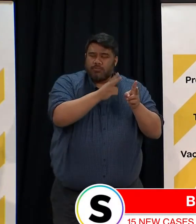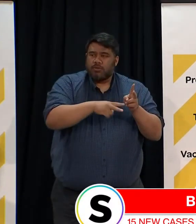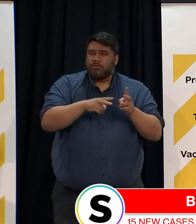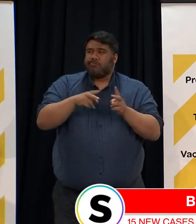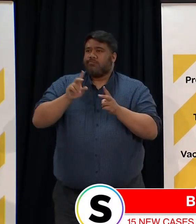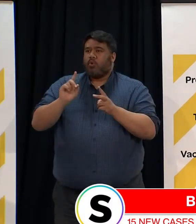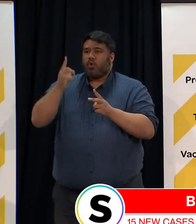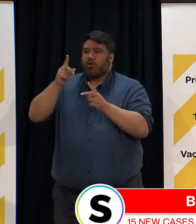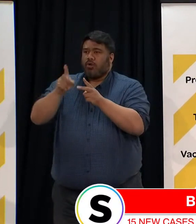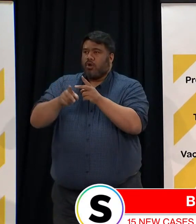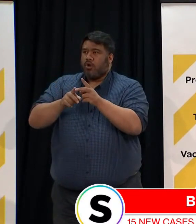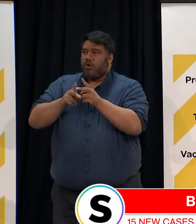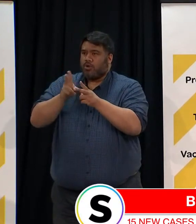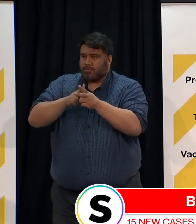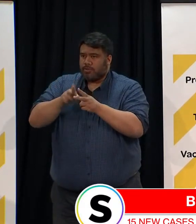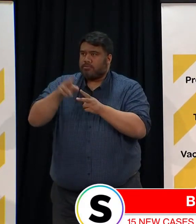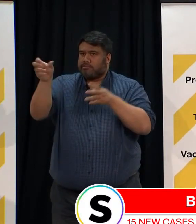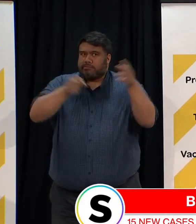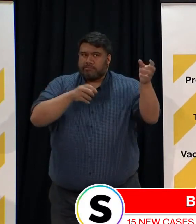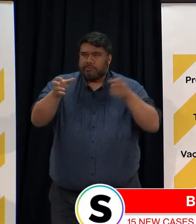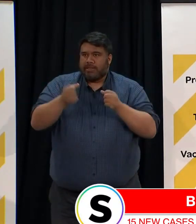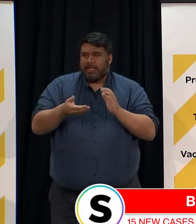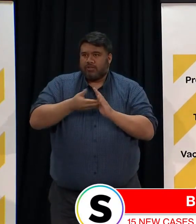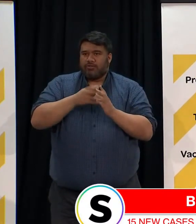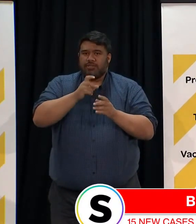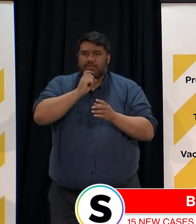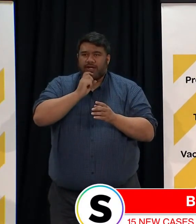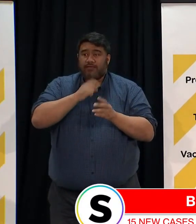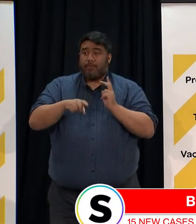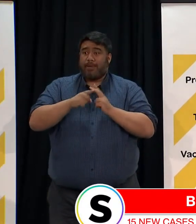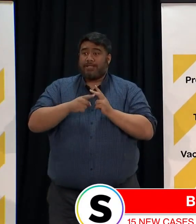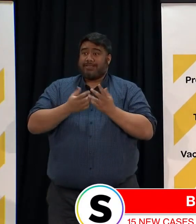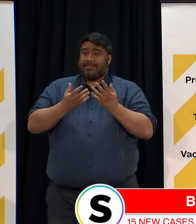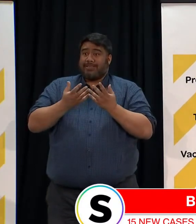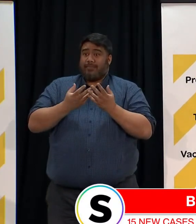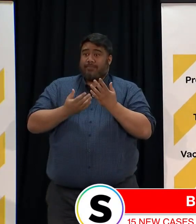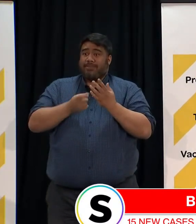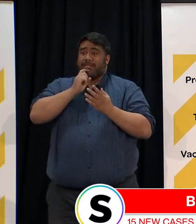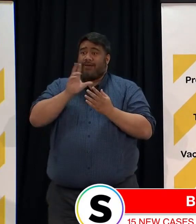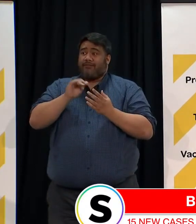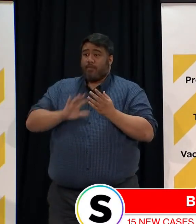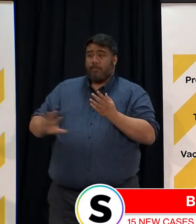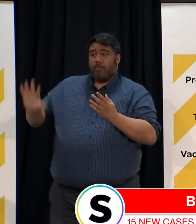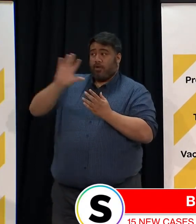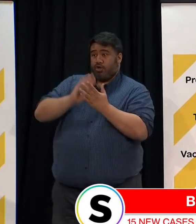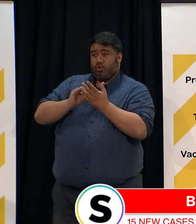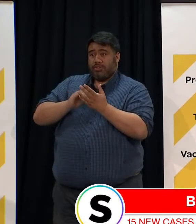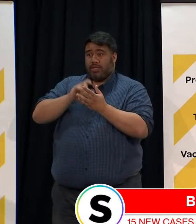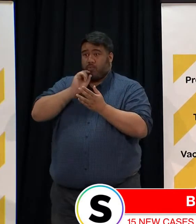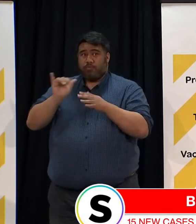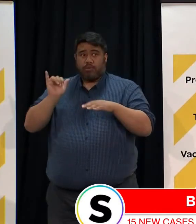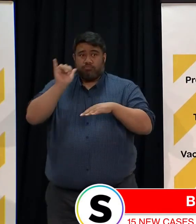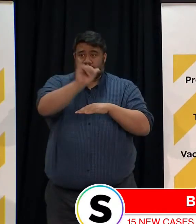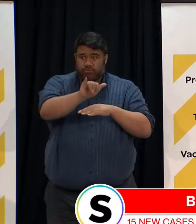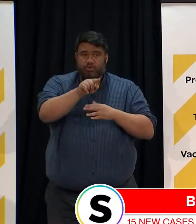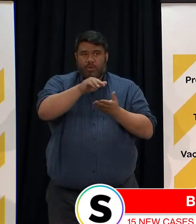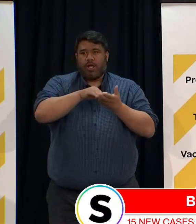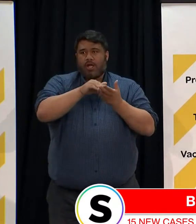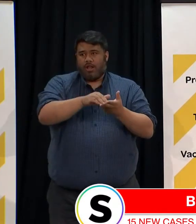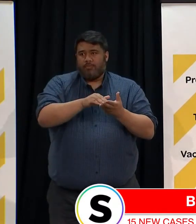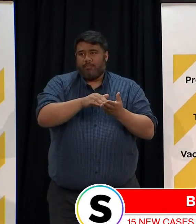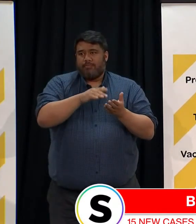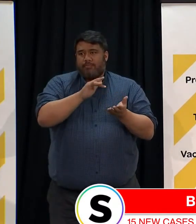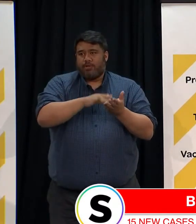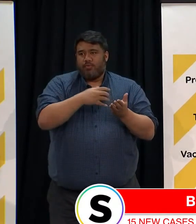other DHBs into the Auckland region. There are some arriving today and indeed more tomorrow. How's that going? Is that going? Oh, it's going very well. I just want to thank all